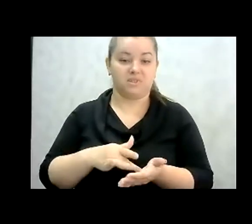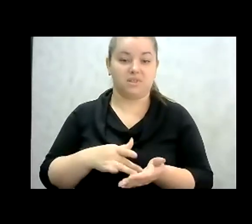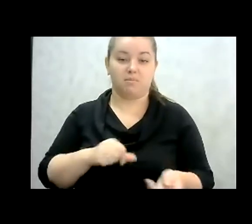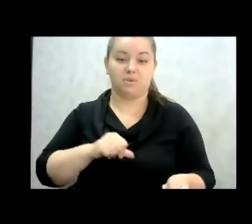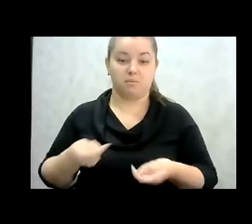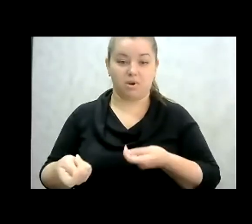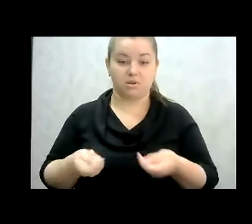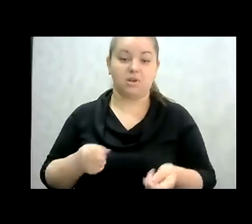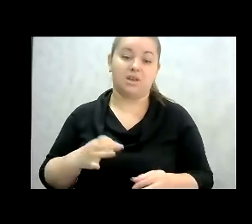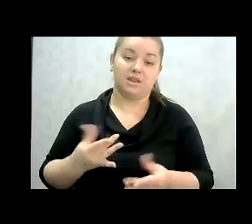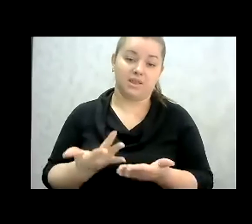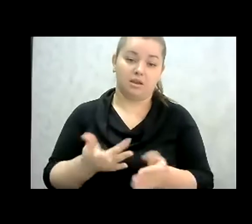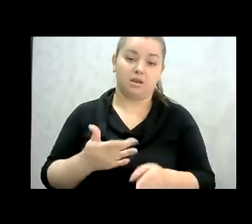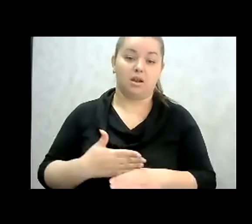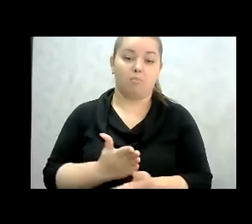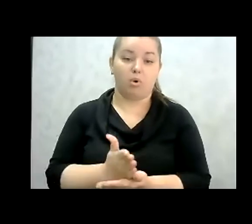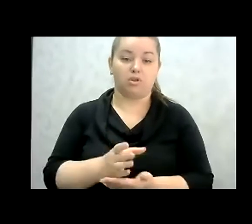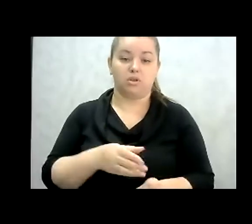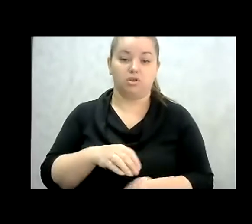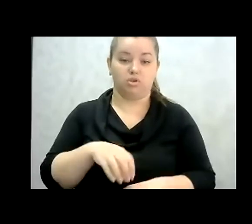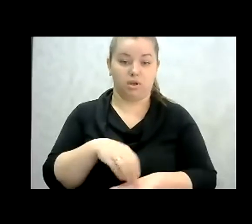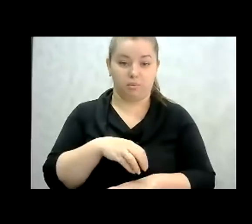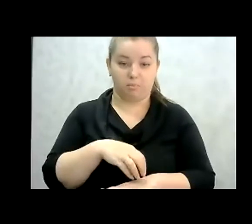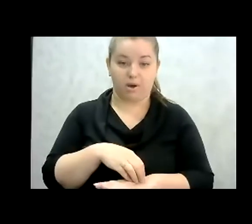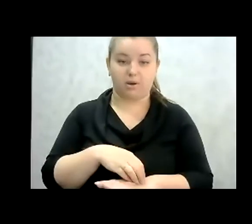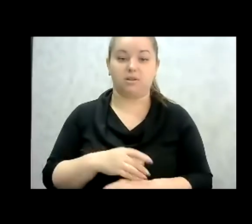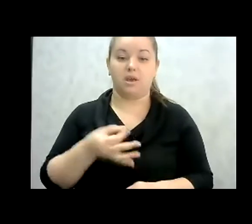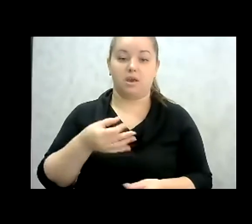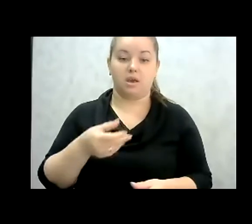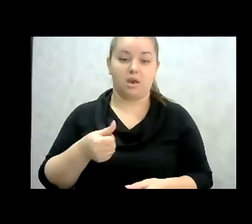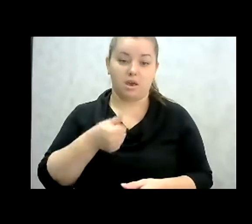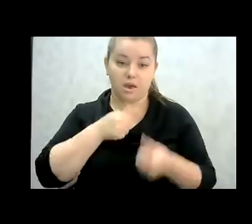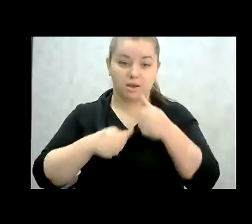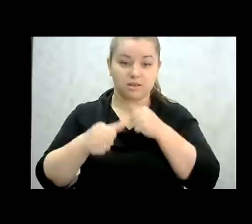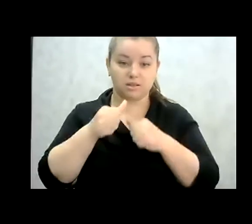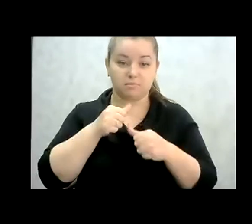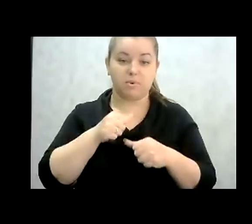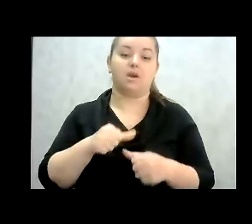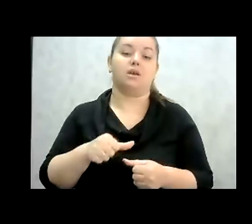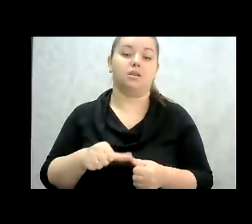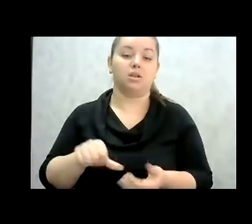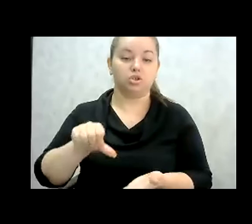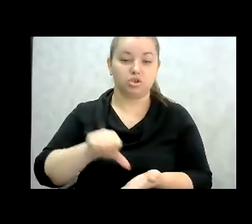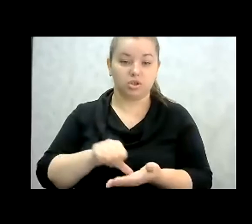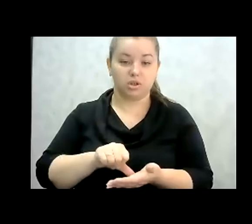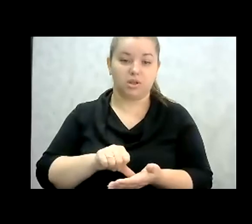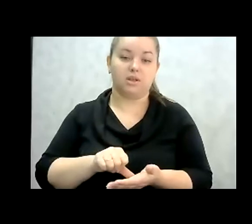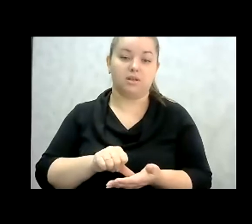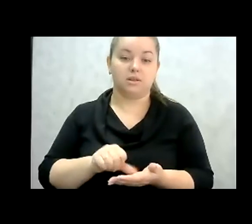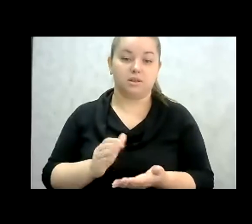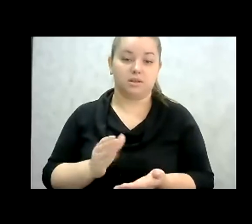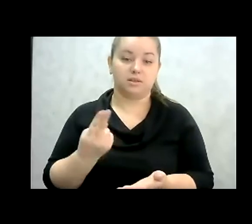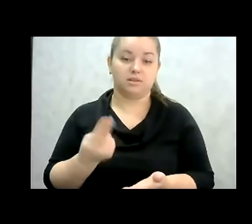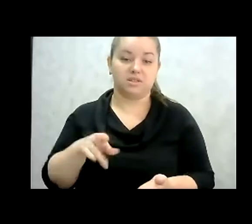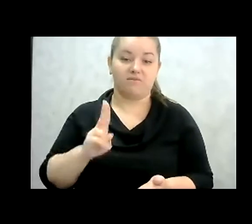parliament members, executives, representatives of the judiciary, representatives of political parties, experts,